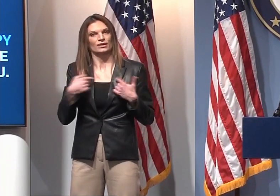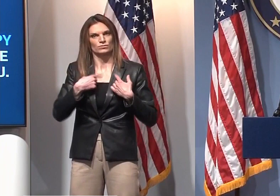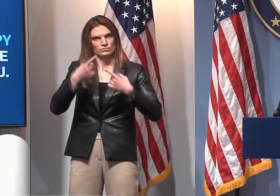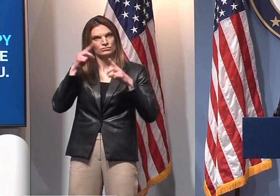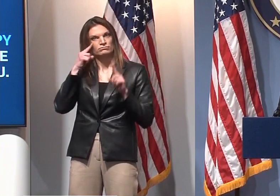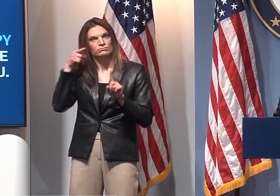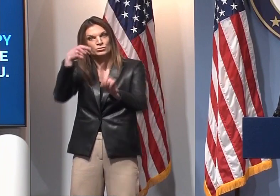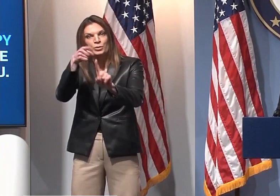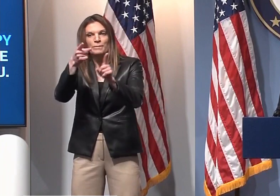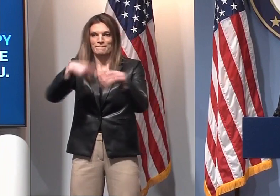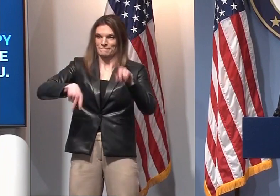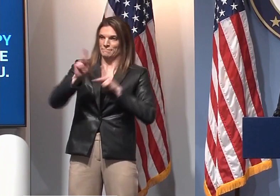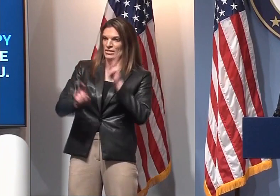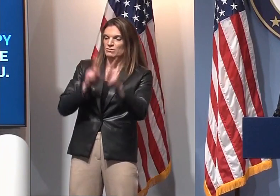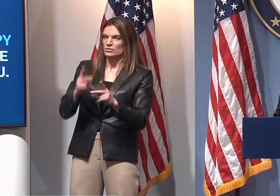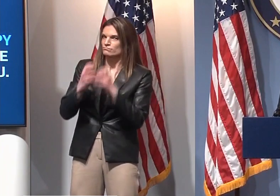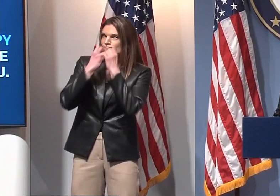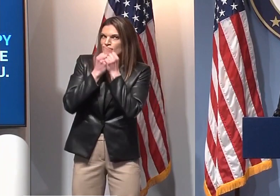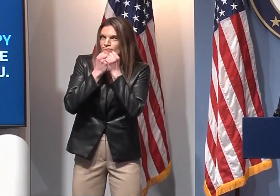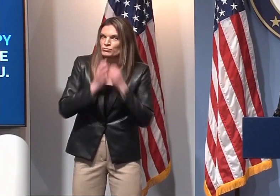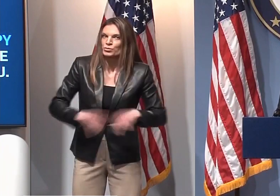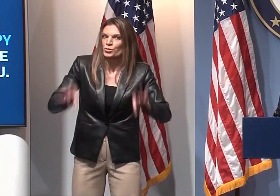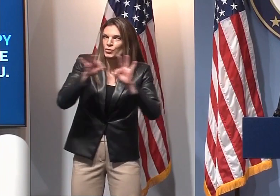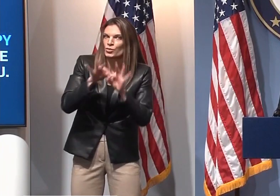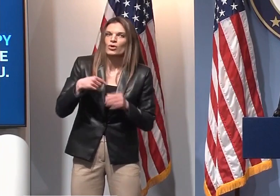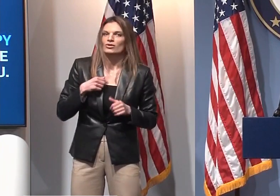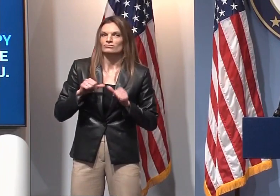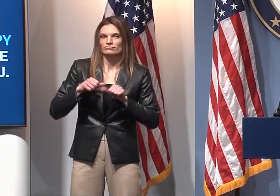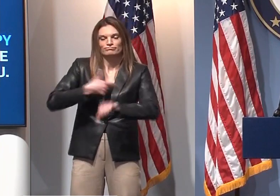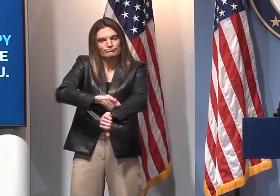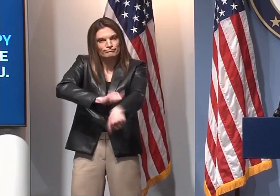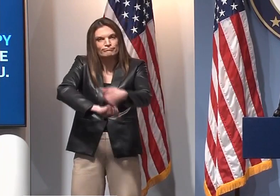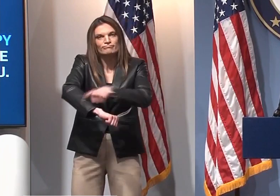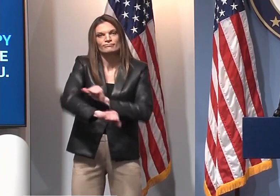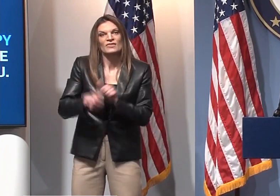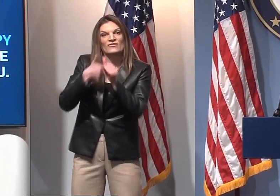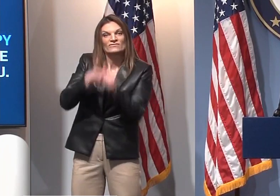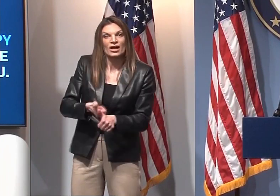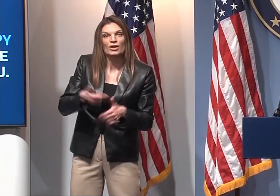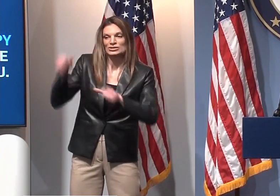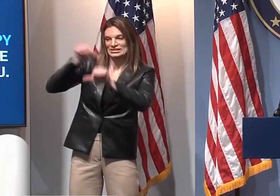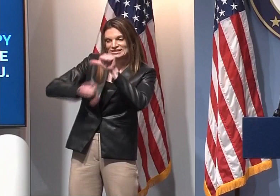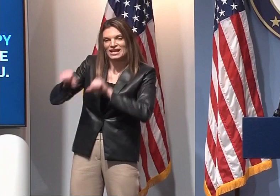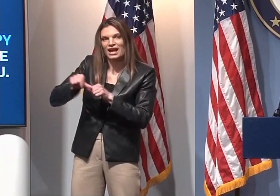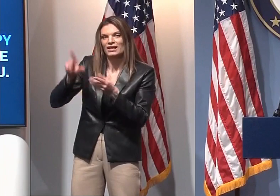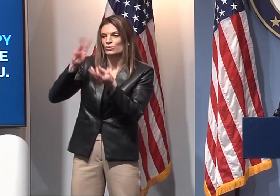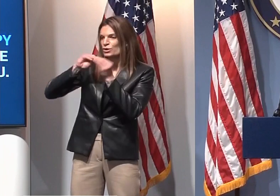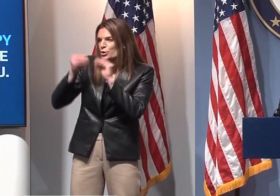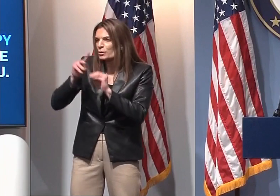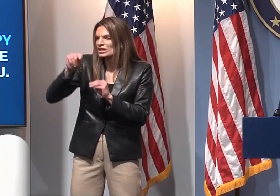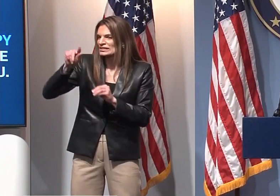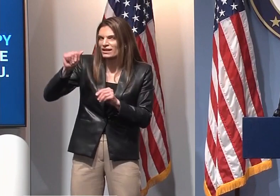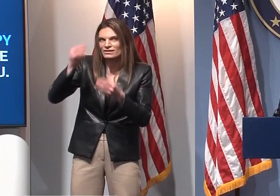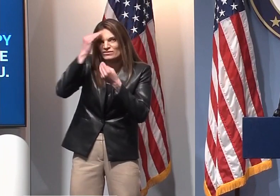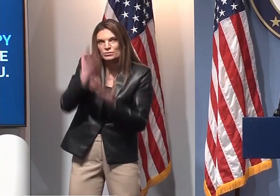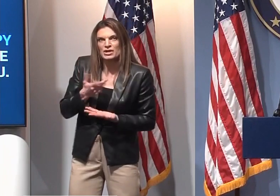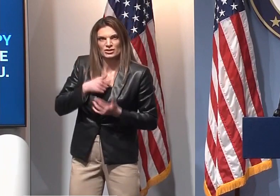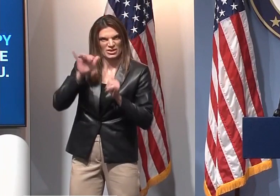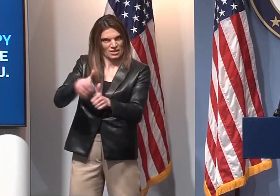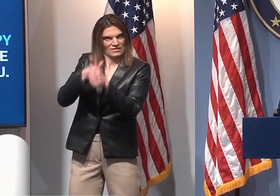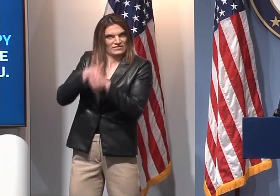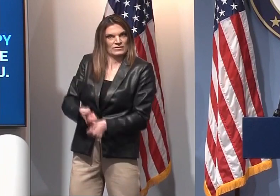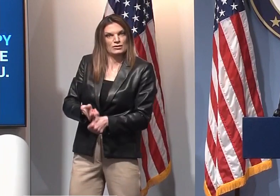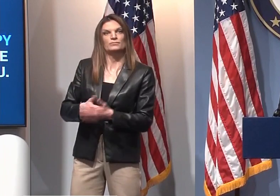and consistently led with science and data. I know how hard this year has been on all of us. I know we're all